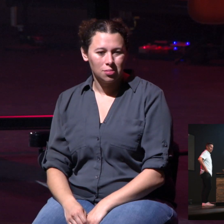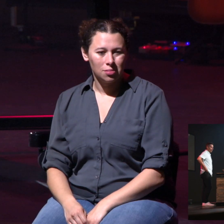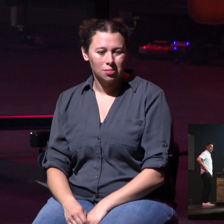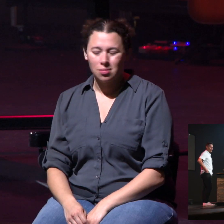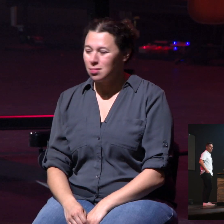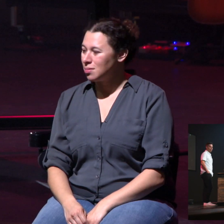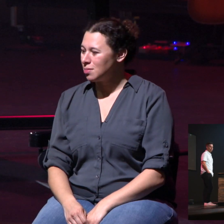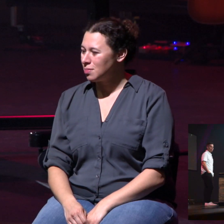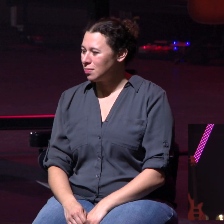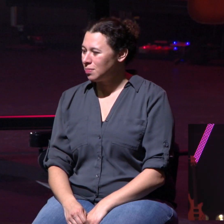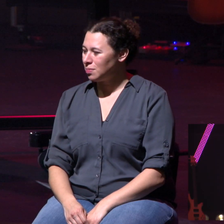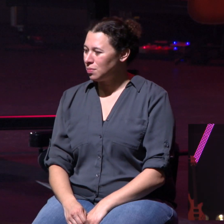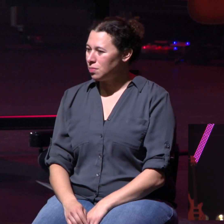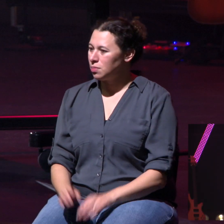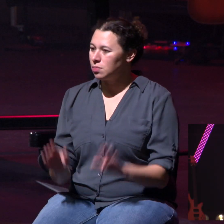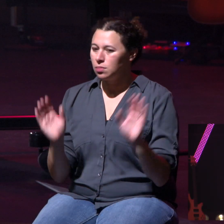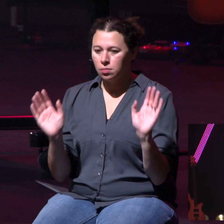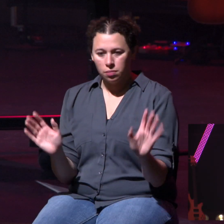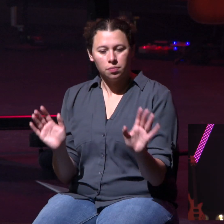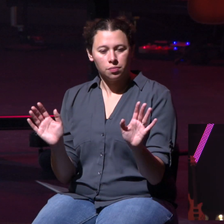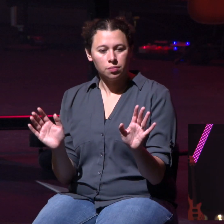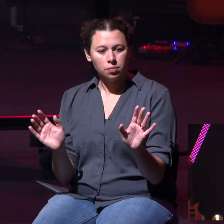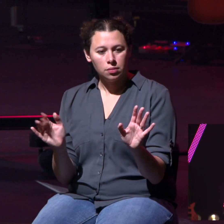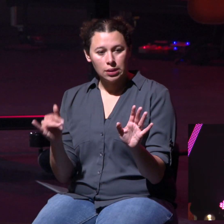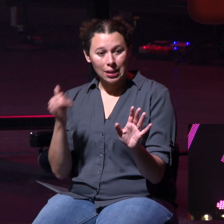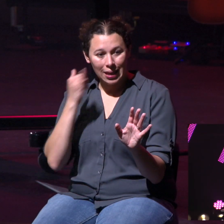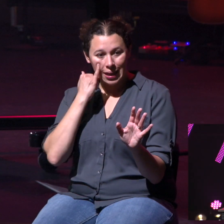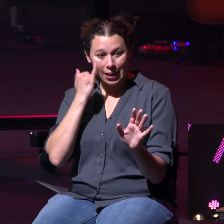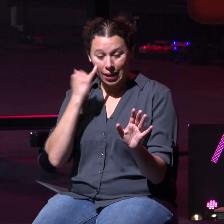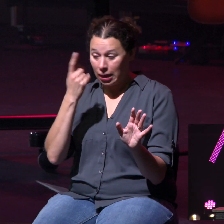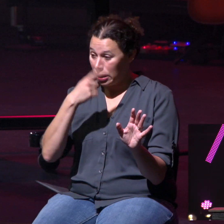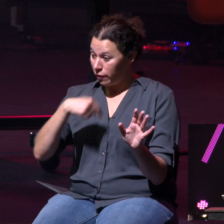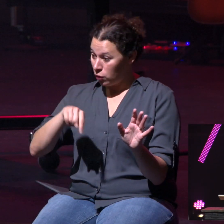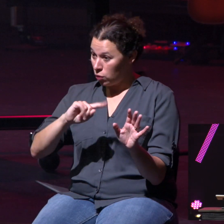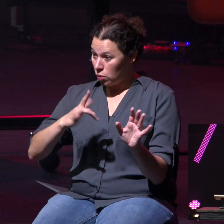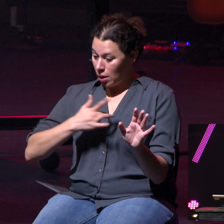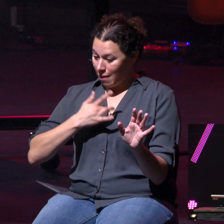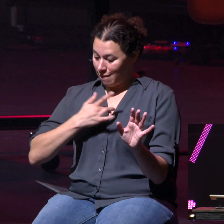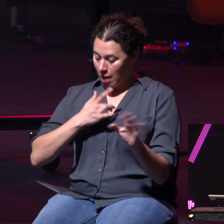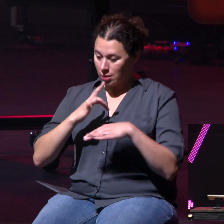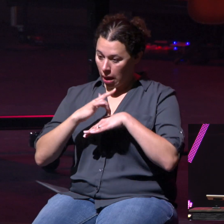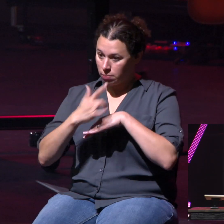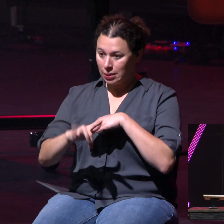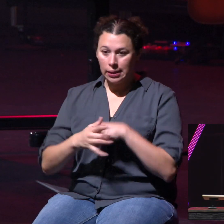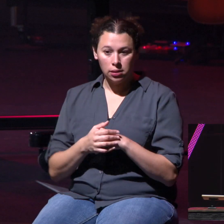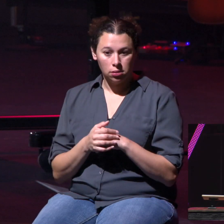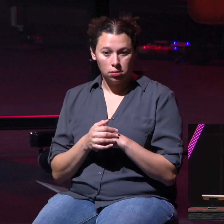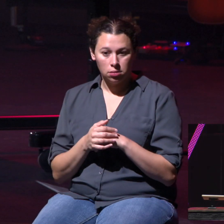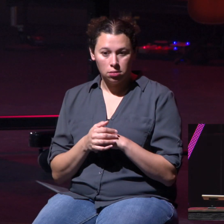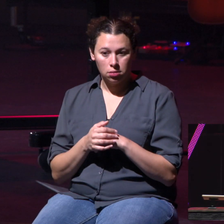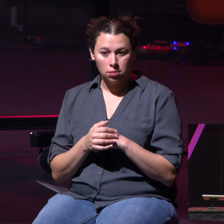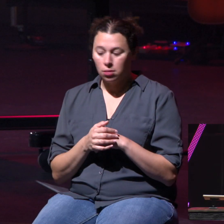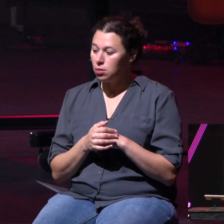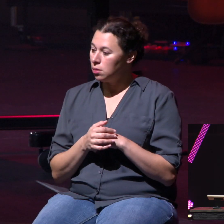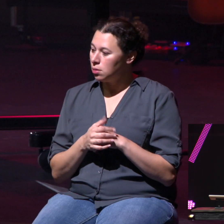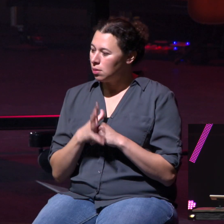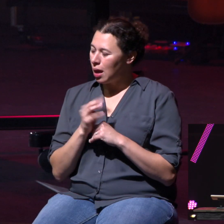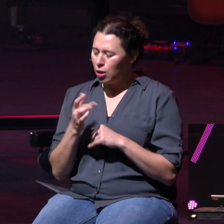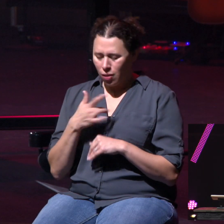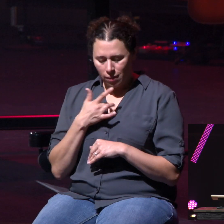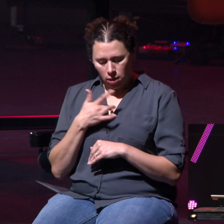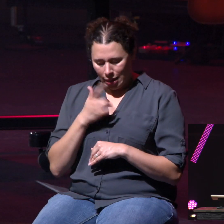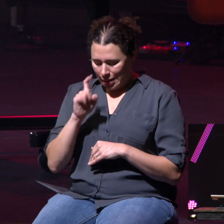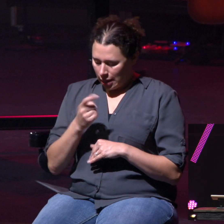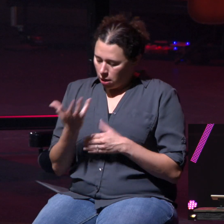Here's what I would tell you today. If you are feeling empty, that you need to be filled by the Spirit,